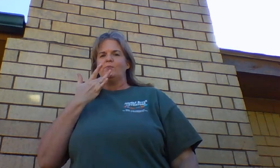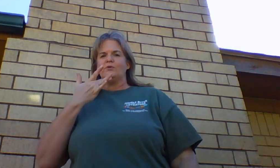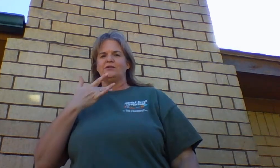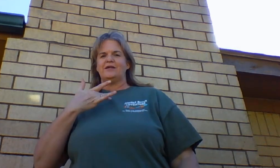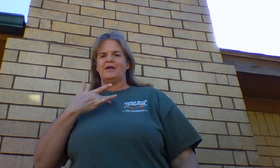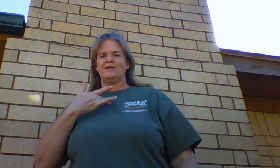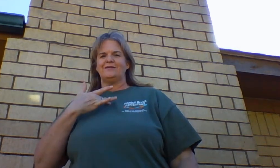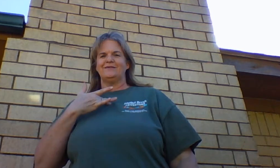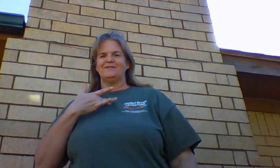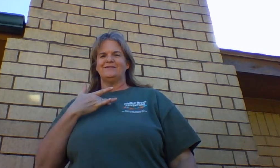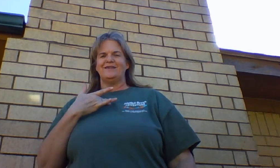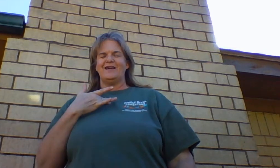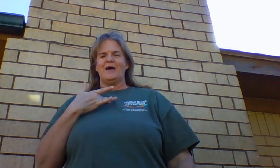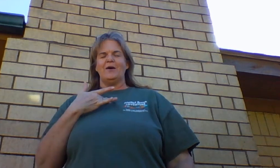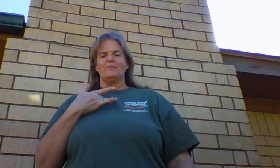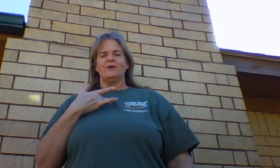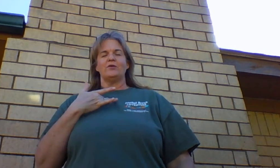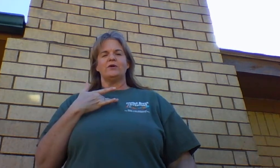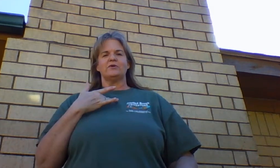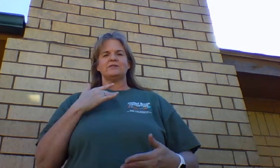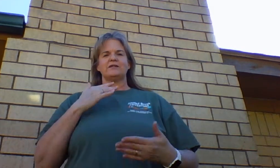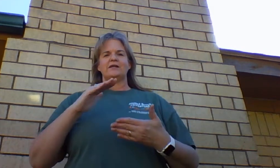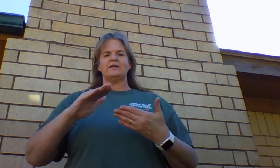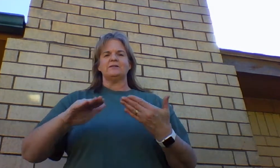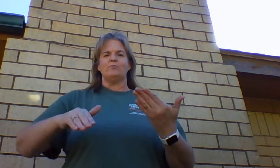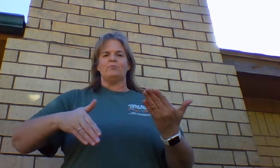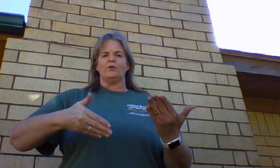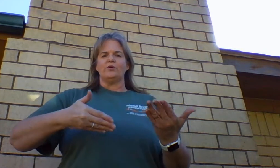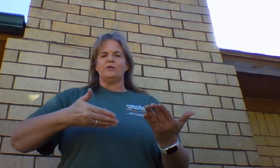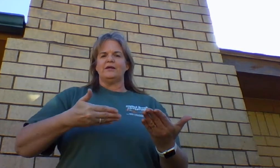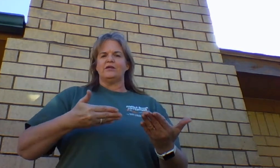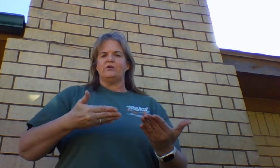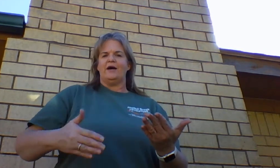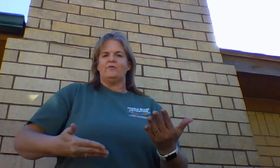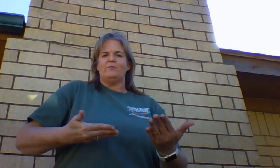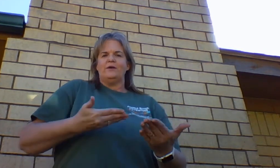birthday. Another way you can sign it is birth, like you have the baby